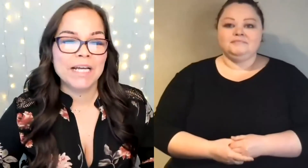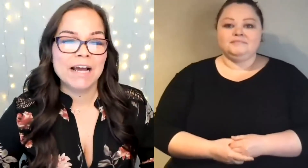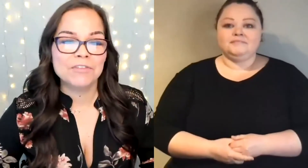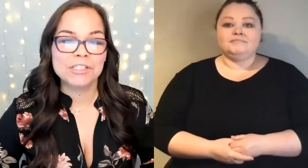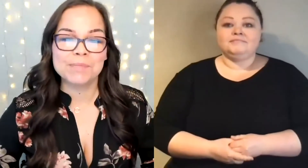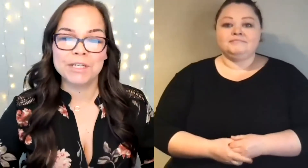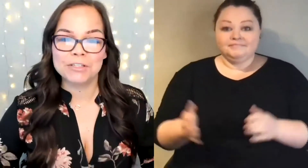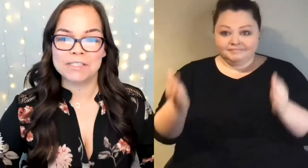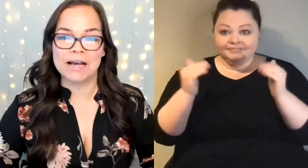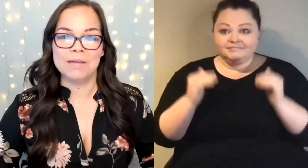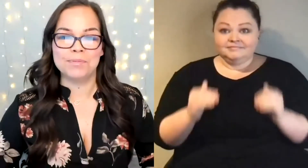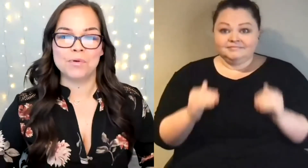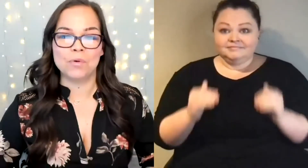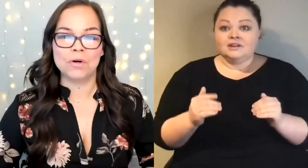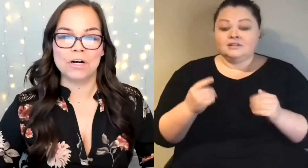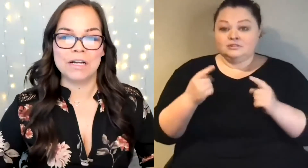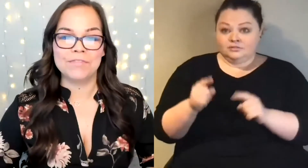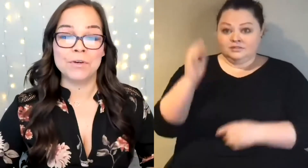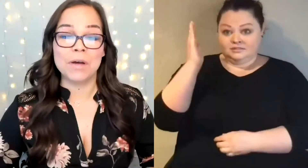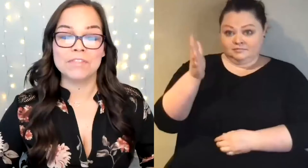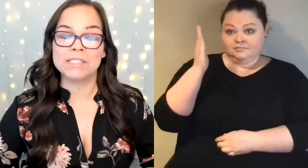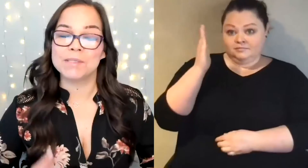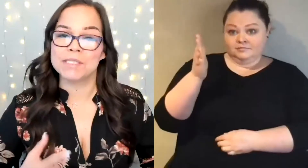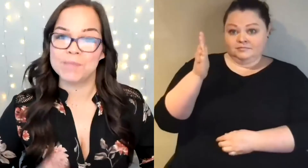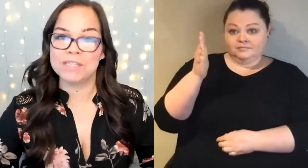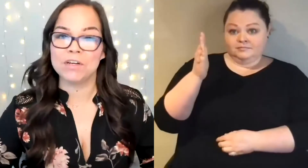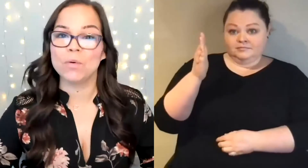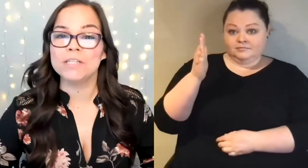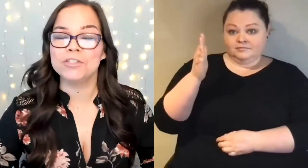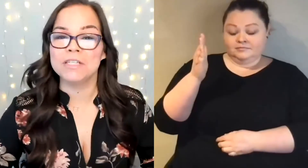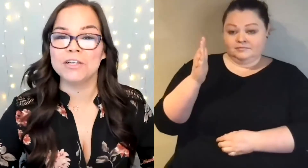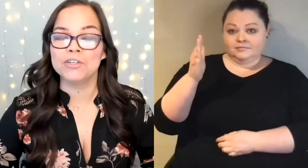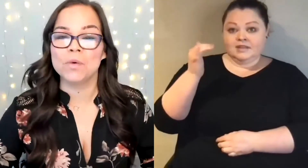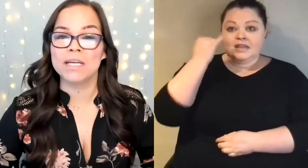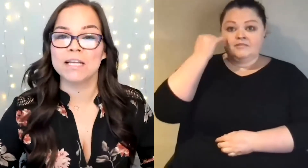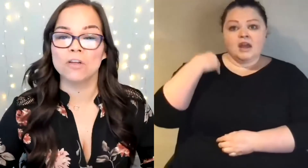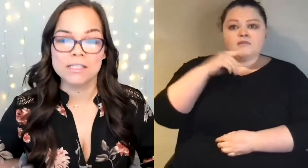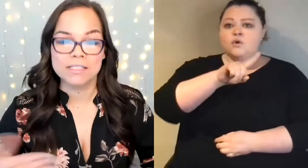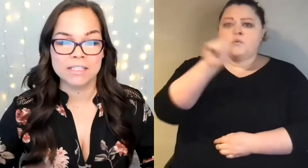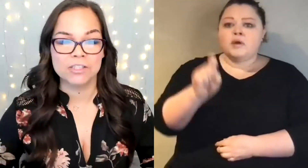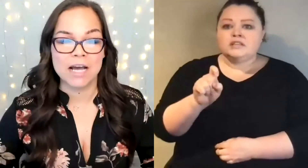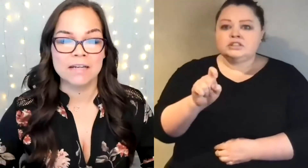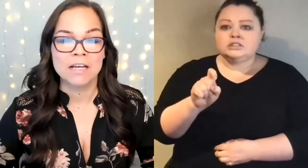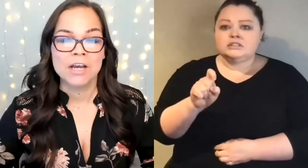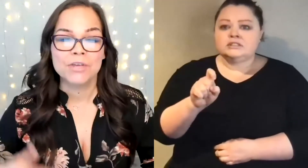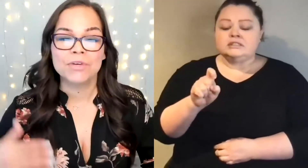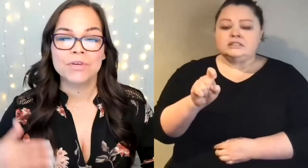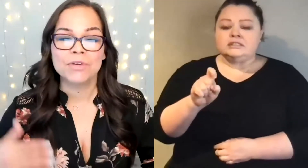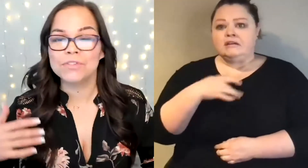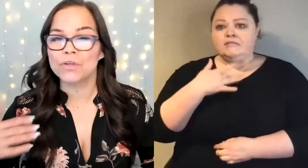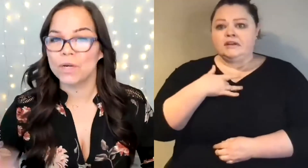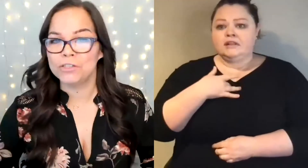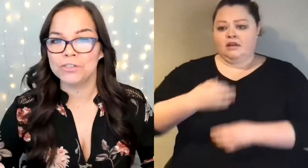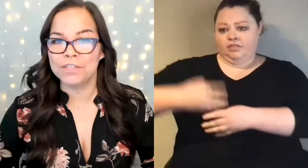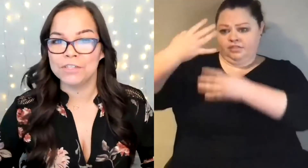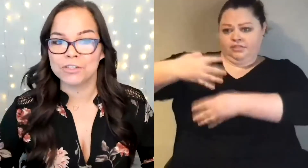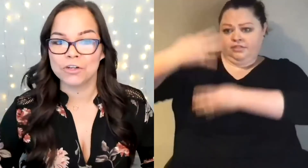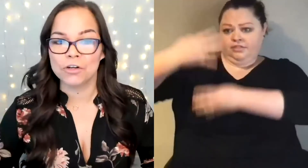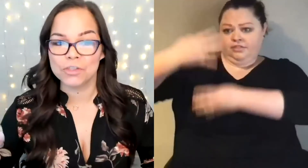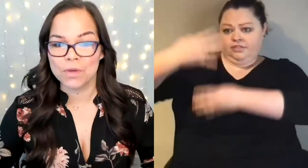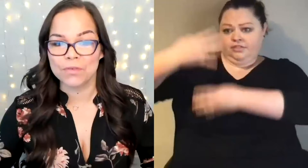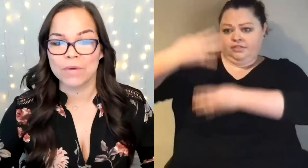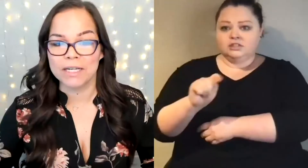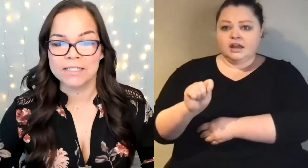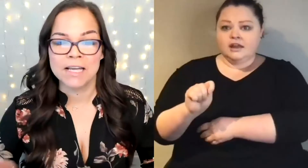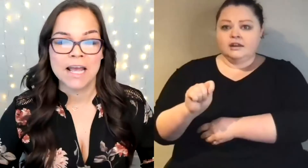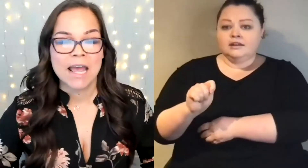When we have our speakers up, or if you have a specific question that you don't want to get lost in the chat, you can use the question feature